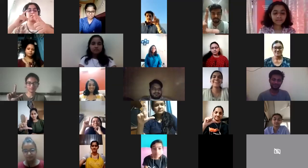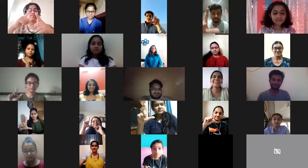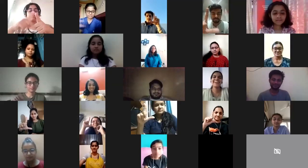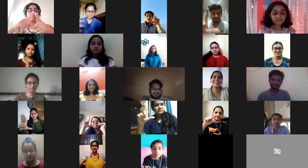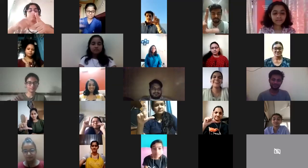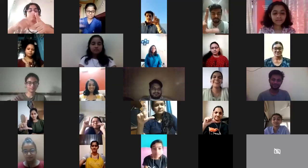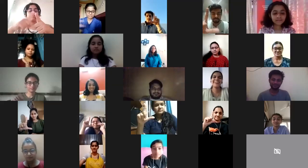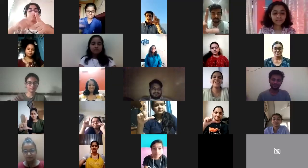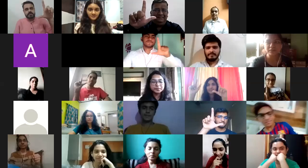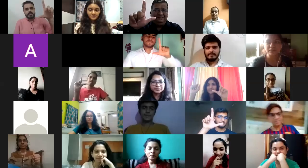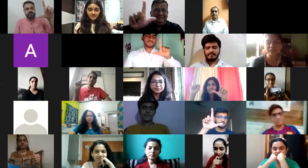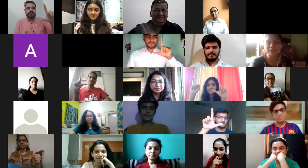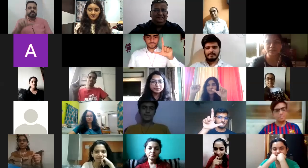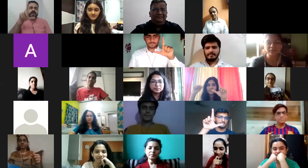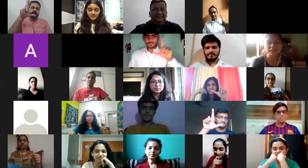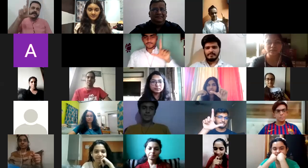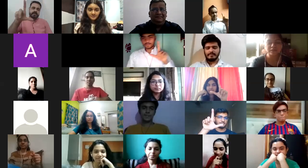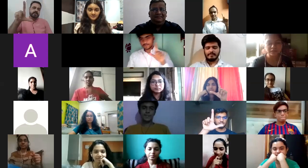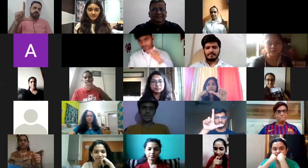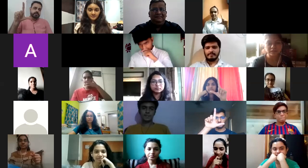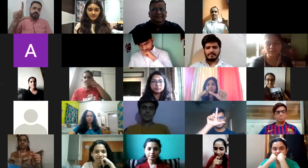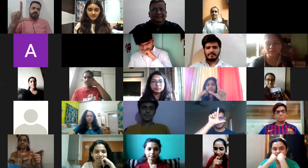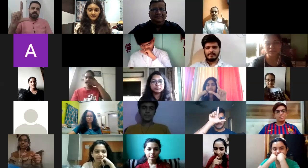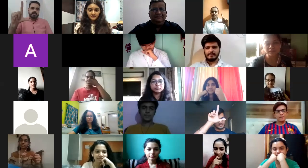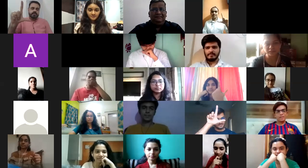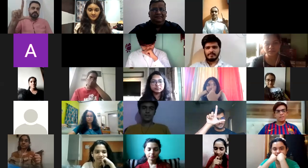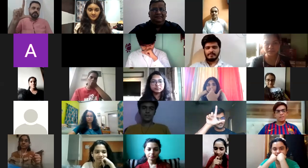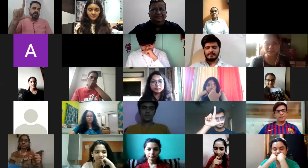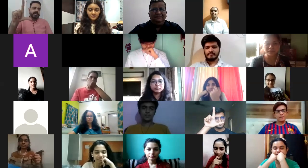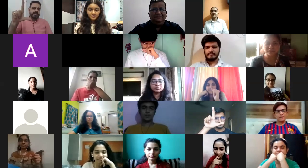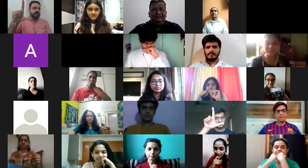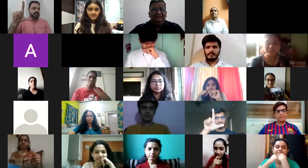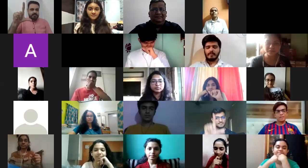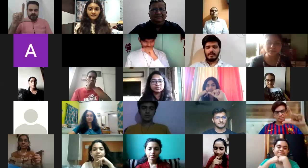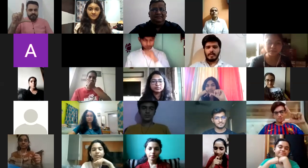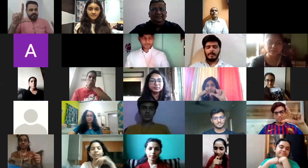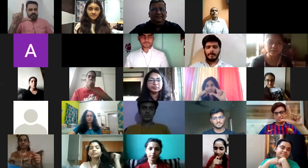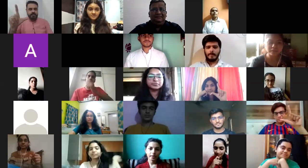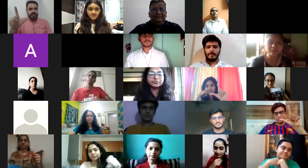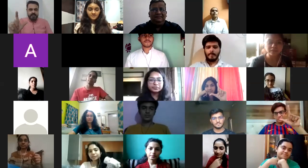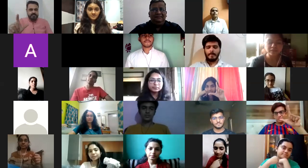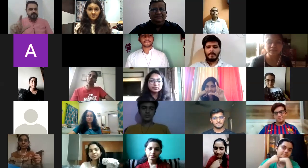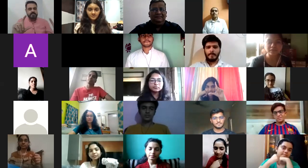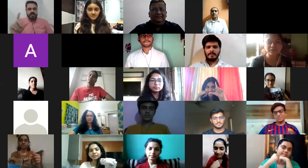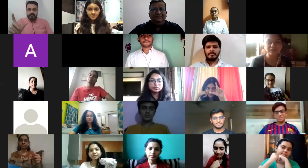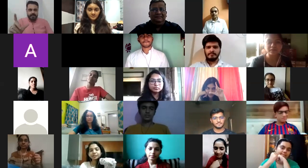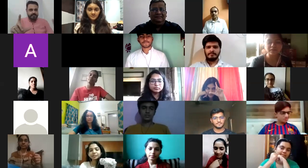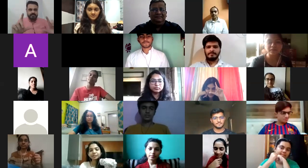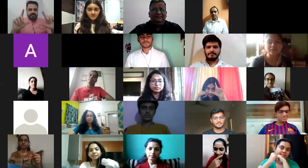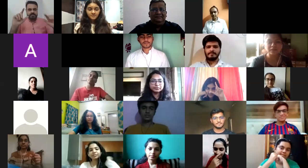lefty, you may use your left hand. If you are right-hander, you may use your right hand. The meaning doesn't change, the alphabet doesn't change. It is L.